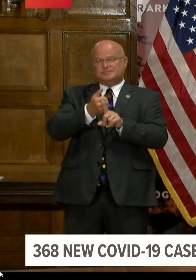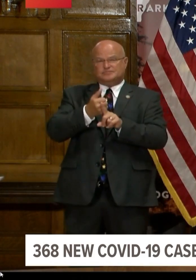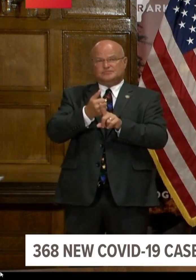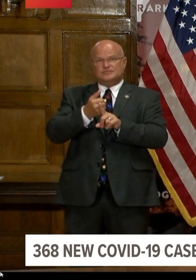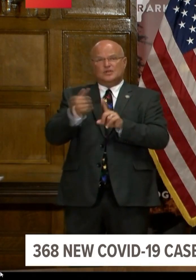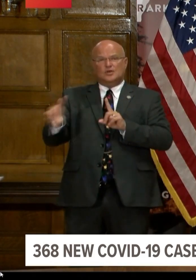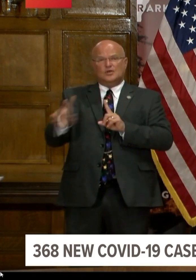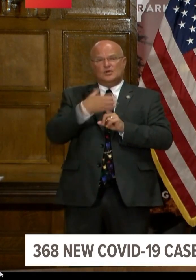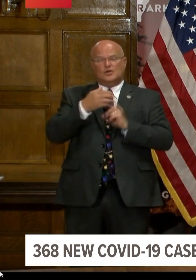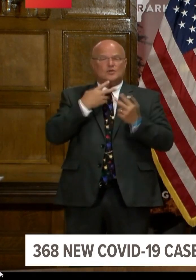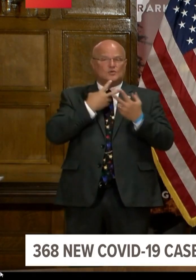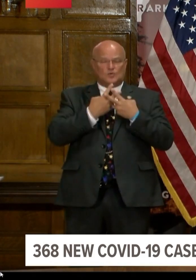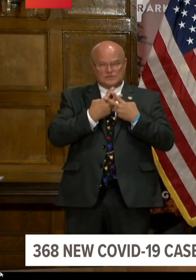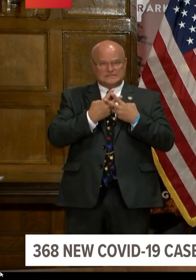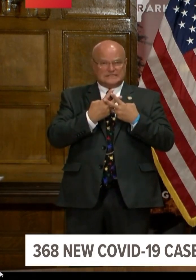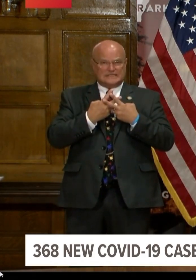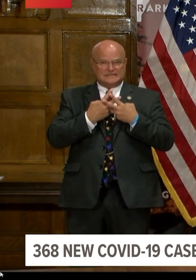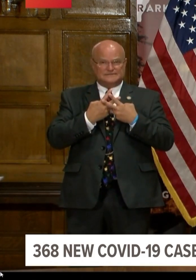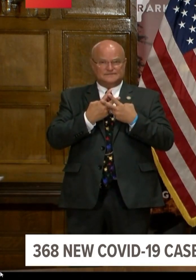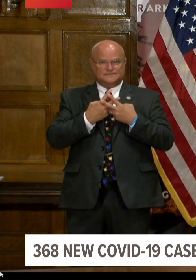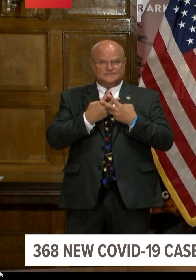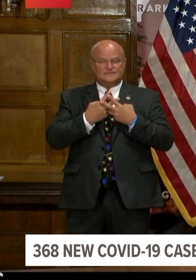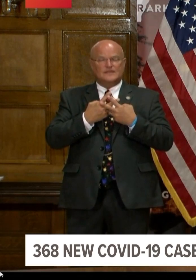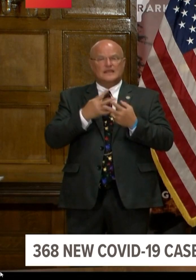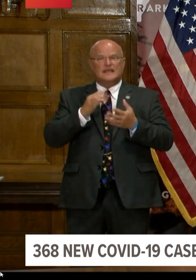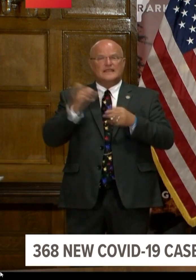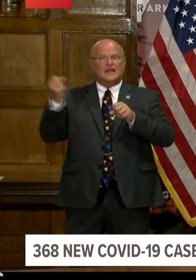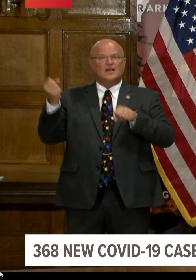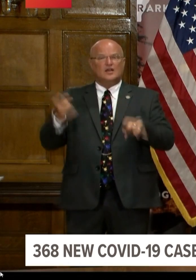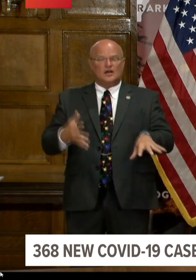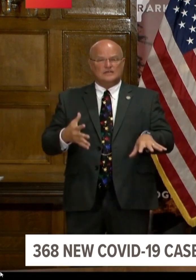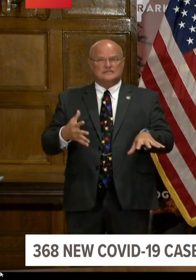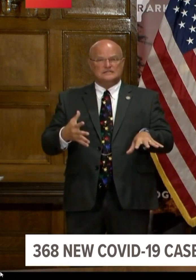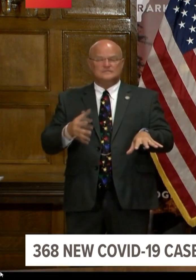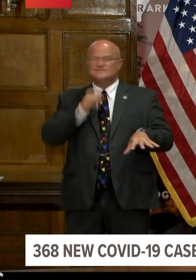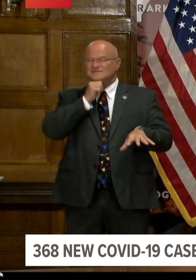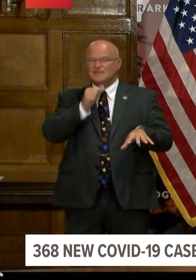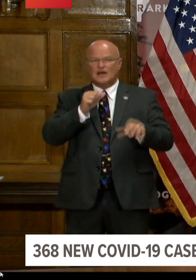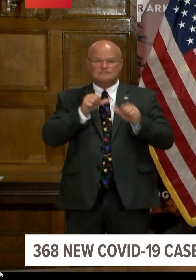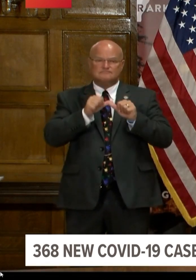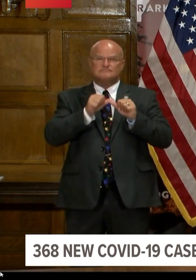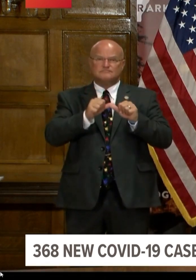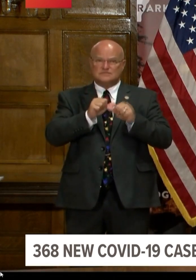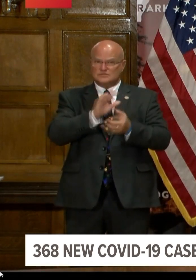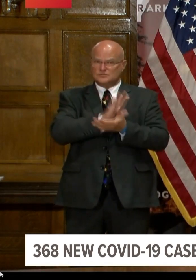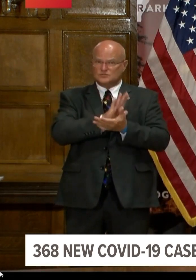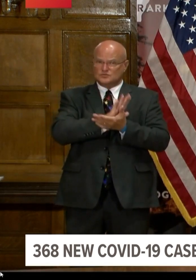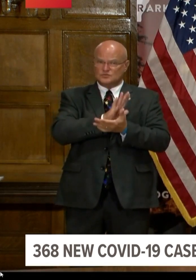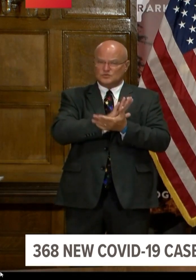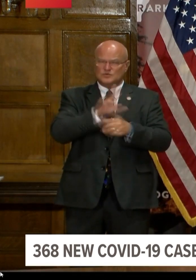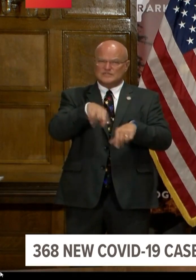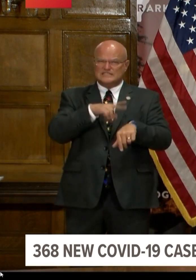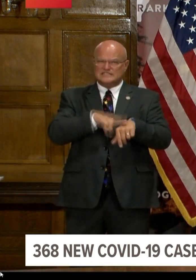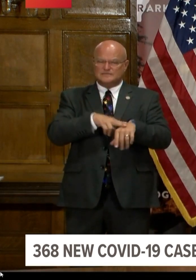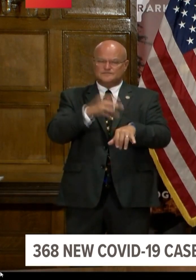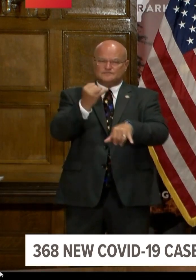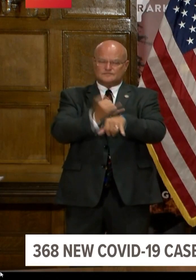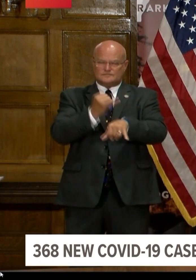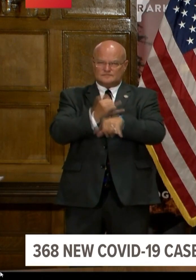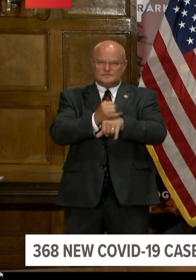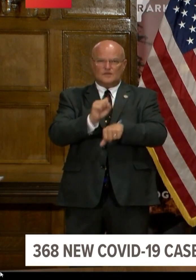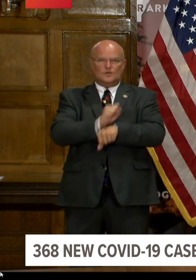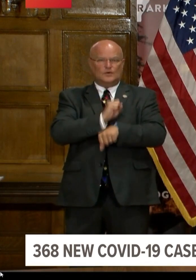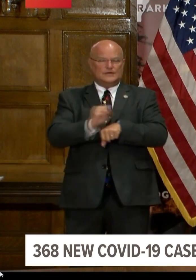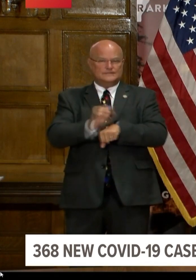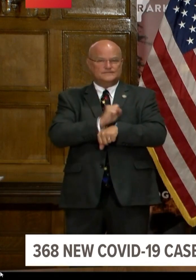in a number of quarantines that caused them to not be able to carry on their typical on-site